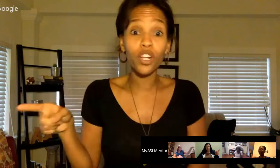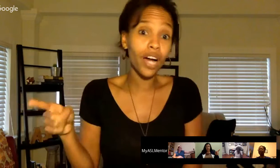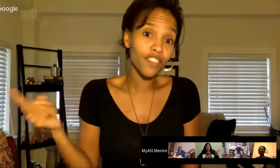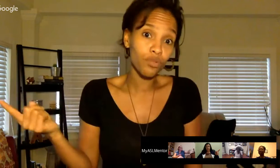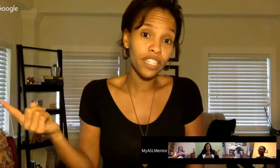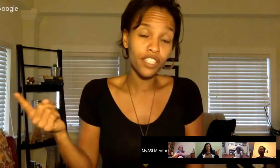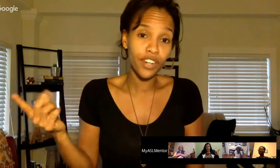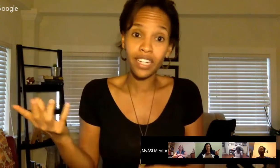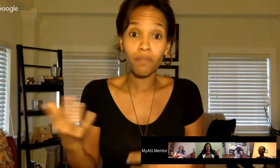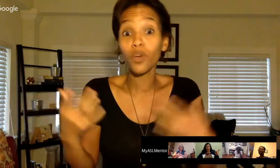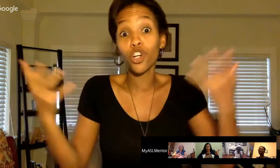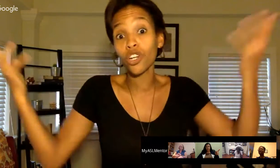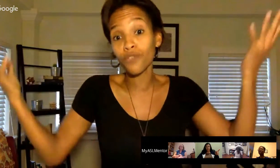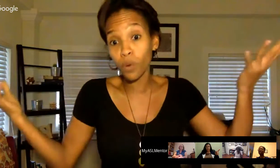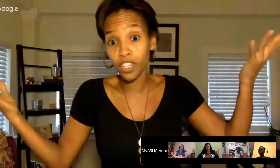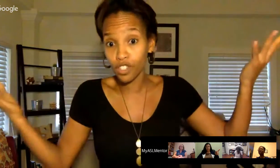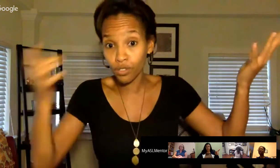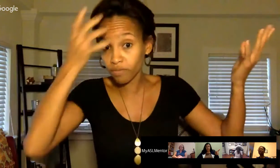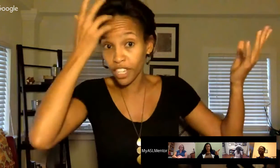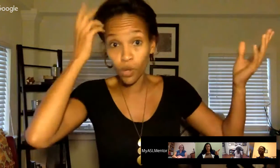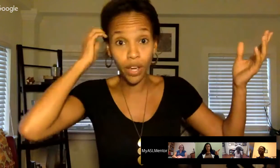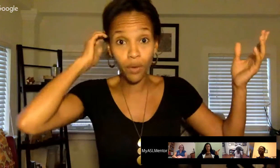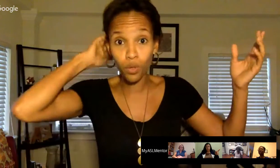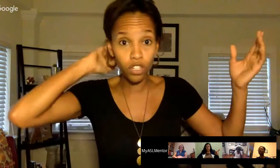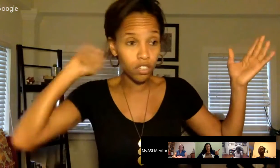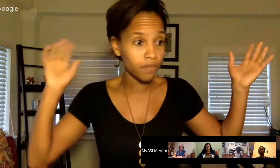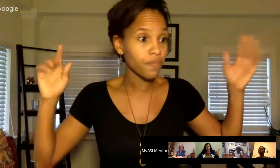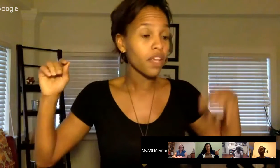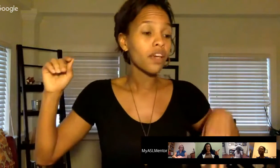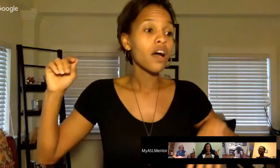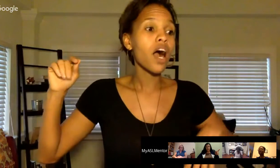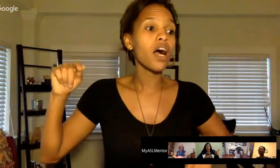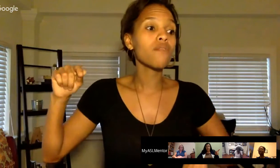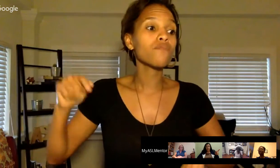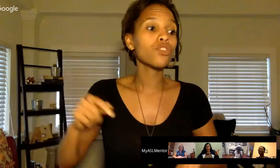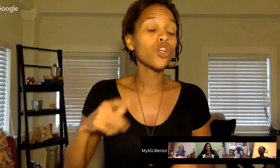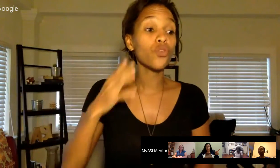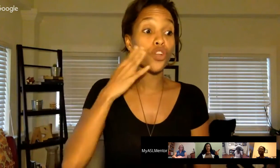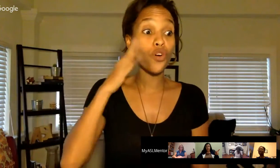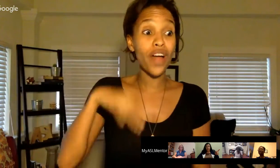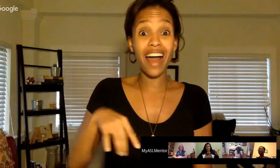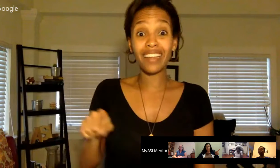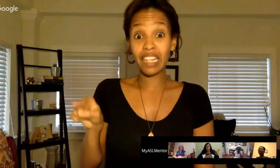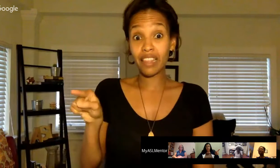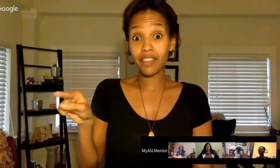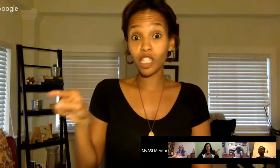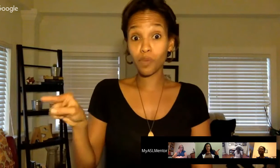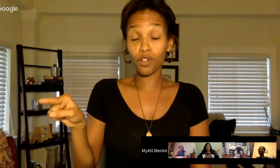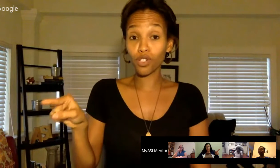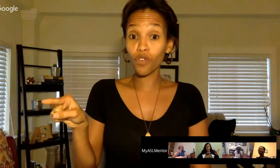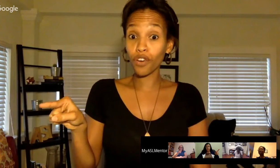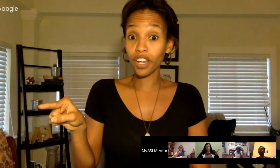sentence, so we don't have to reiterate it, but we could if we wanted to. Either way would work. So know that this person over